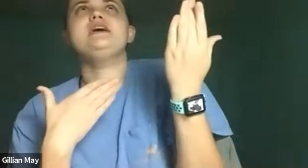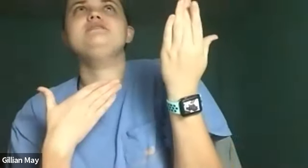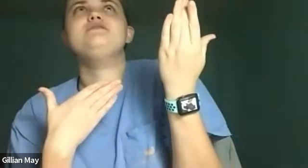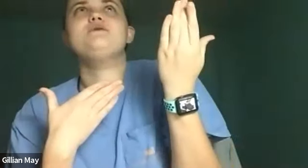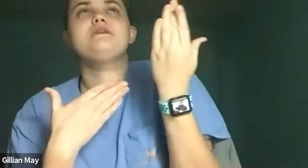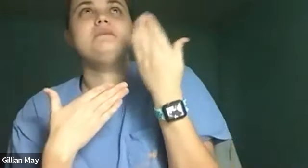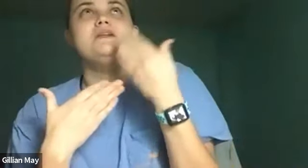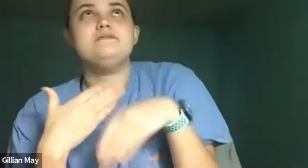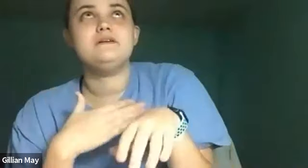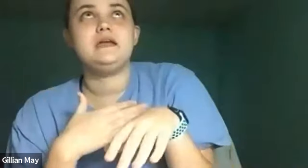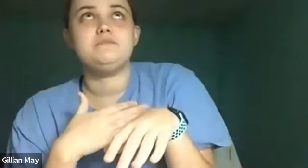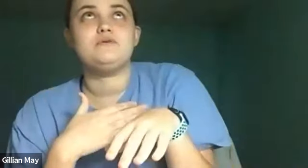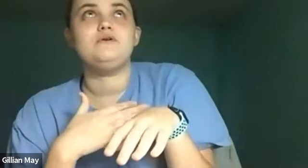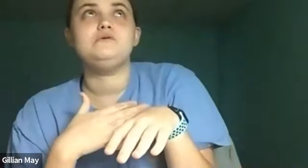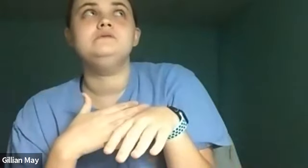Then for the month of April,